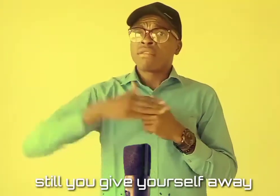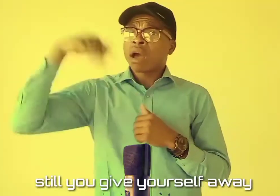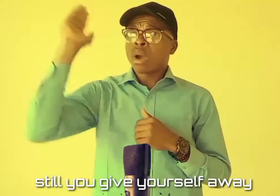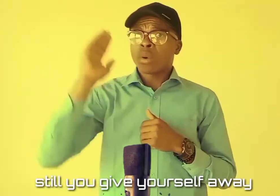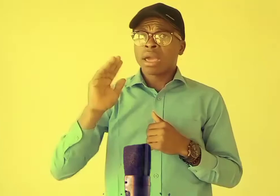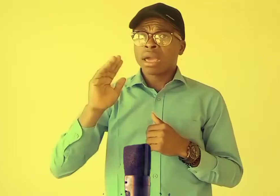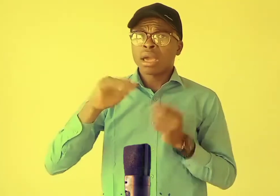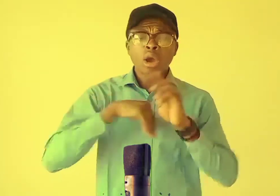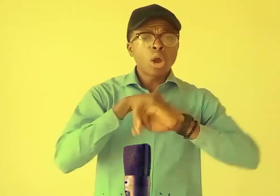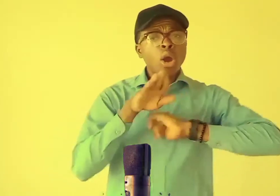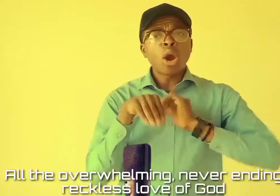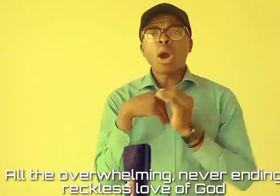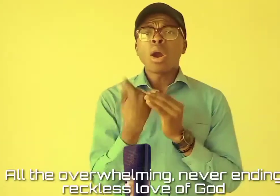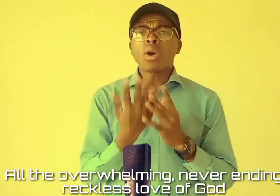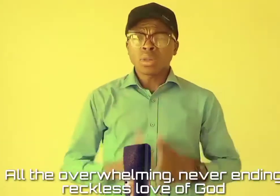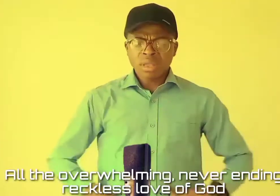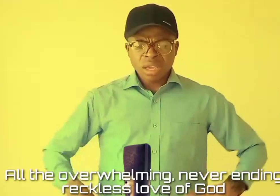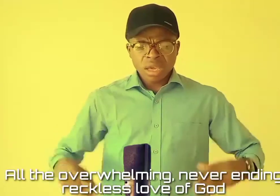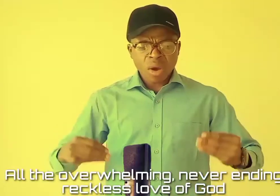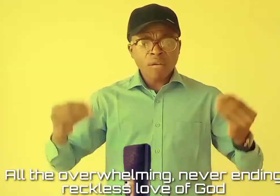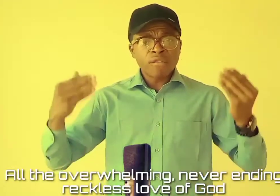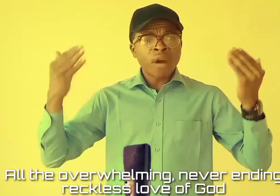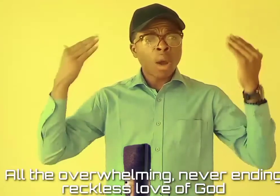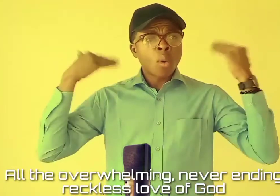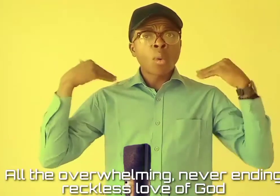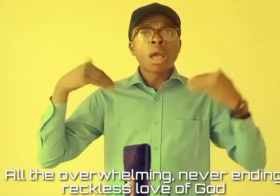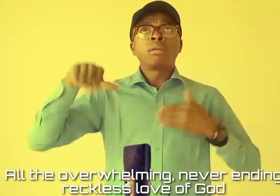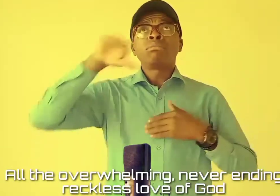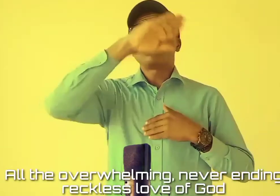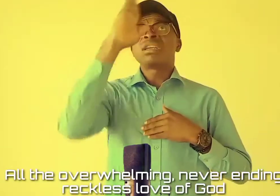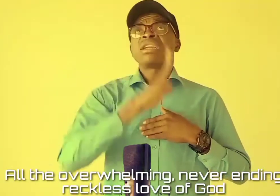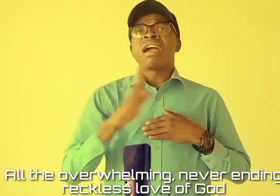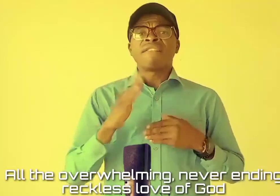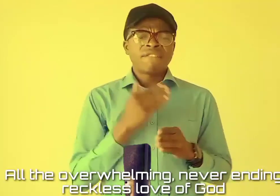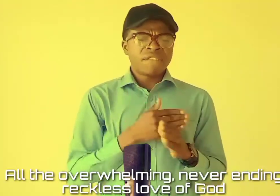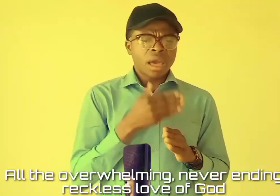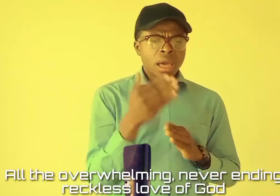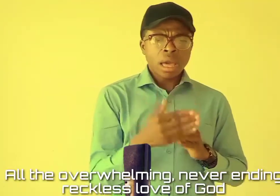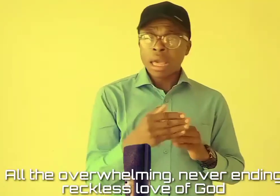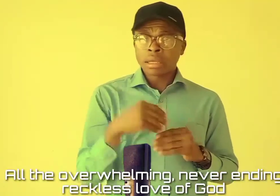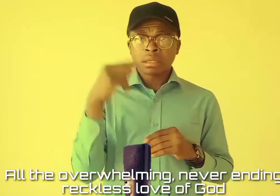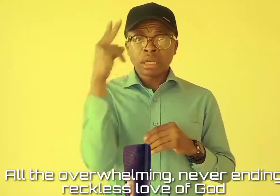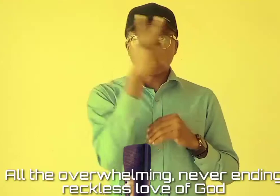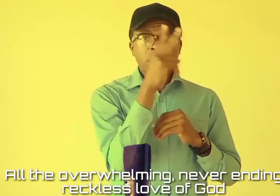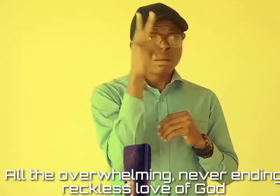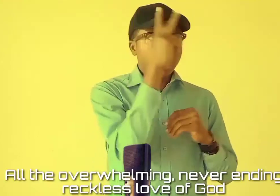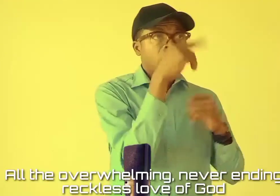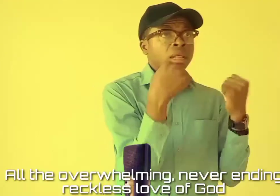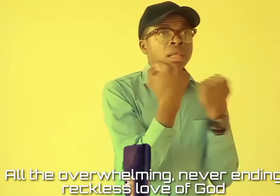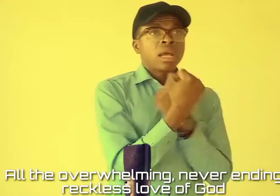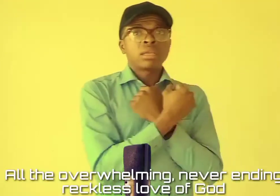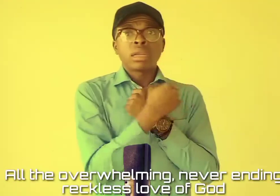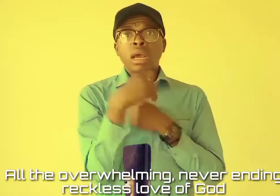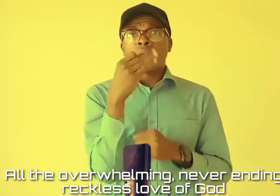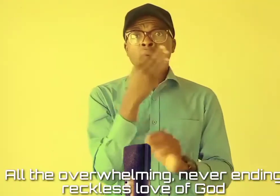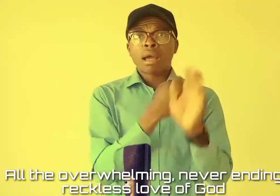away. Oh, the overwhelming, never ending, reckless love of